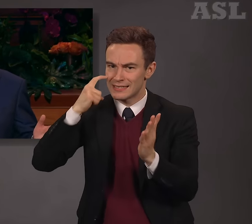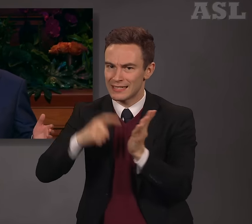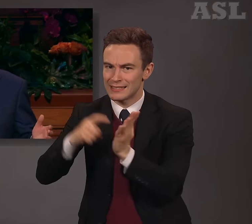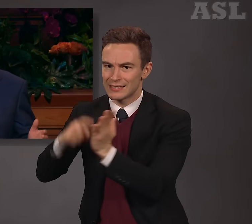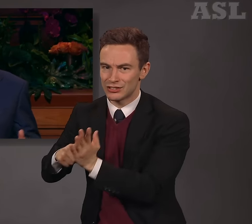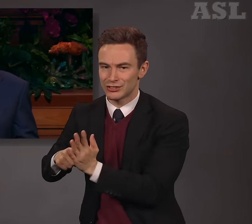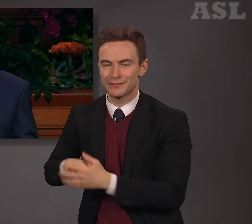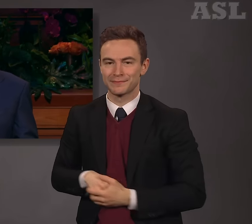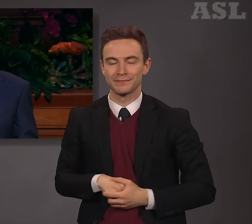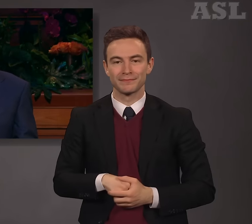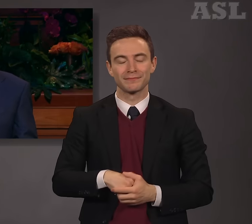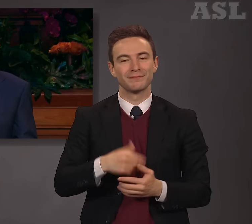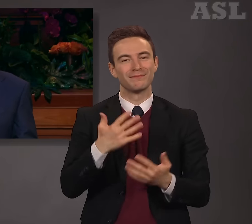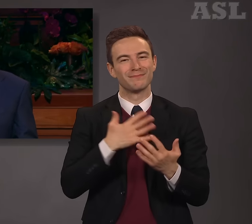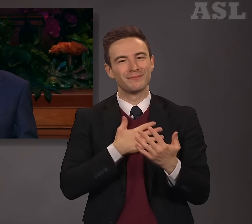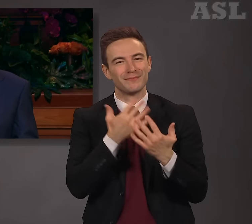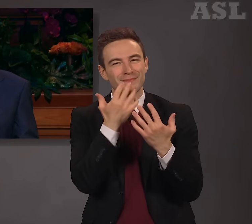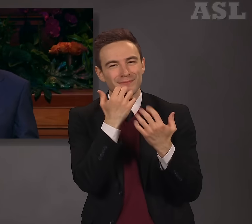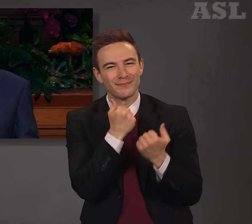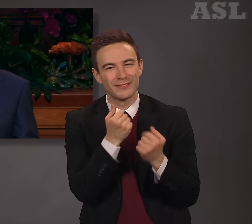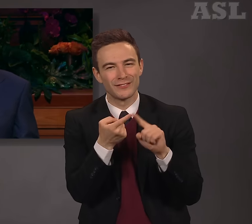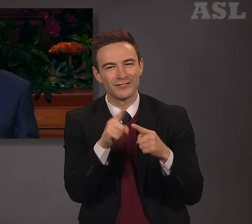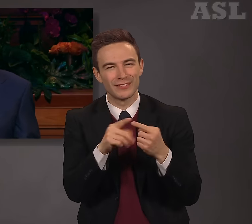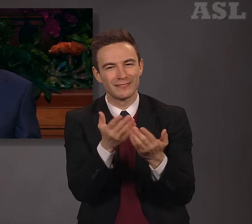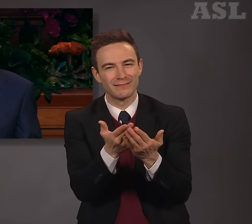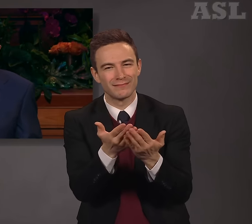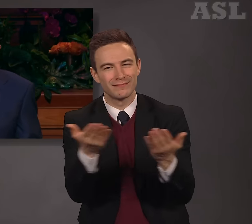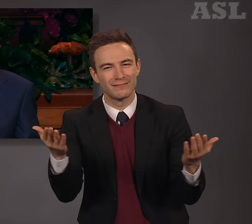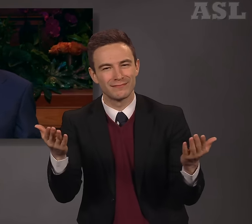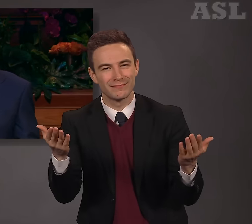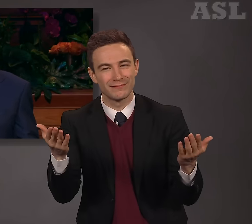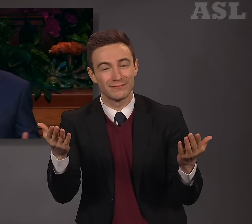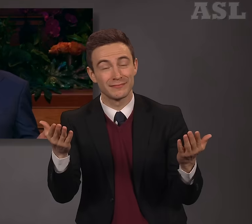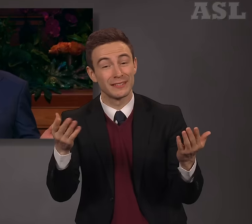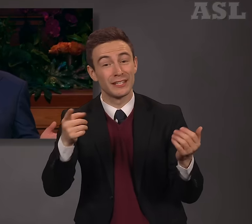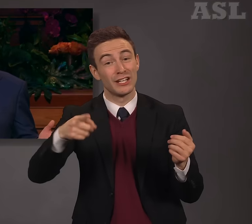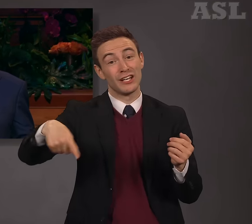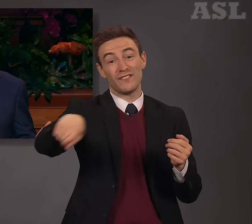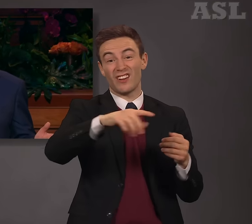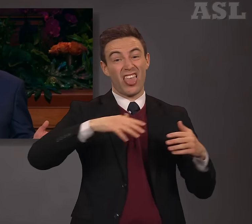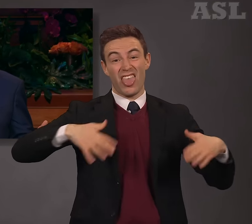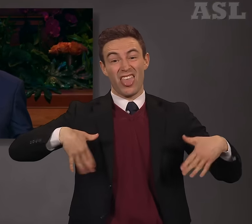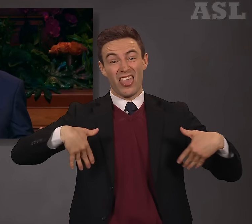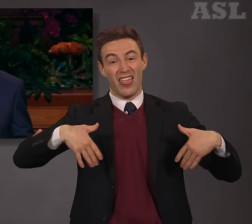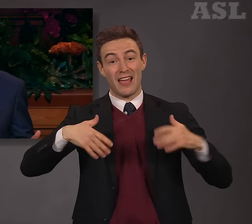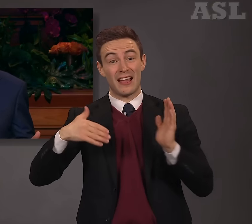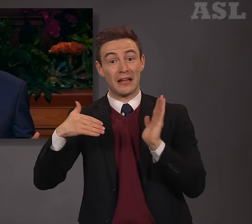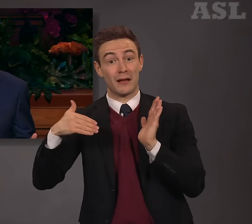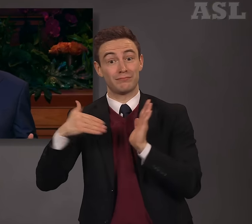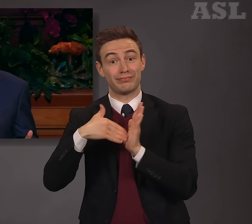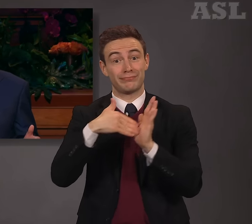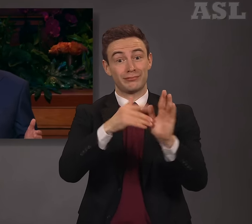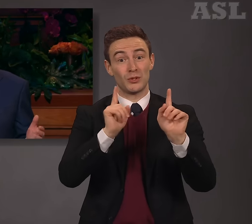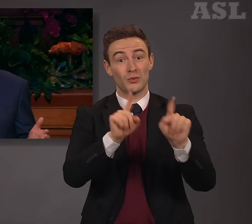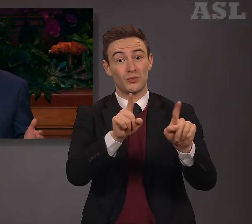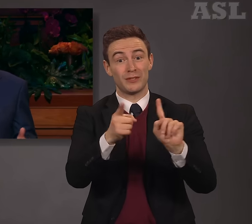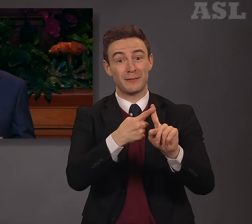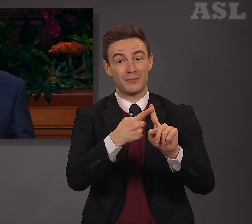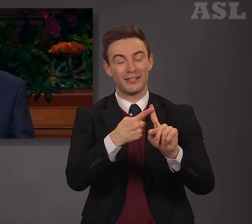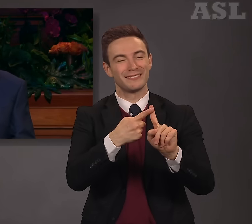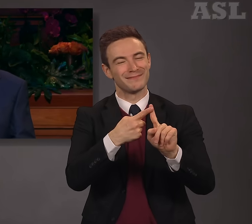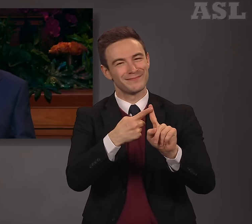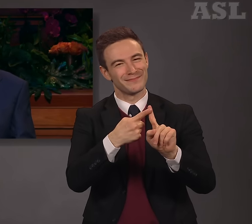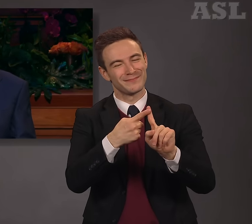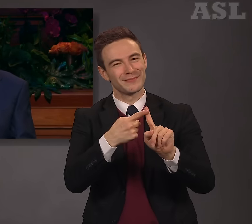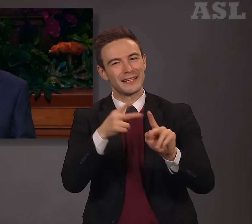My beloved friends, if we are able and have not already increased our attendance at the temple, let us